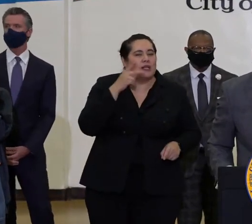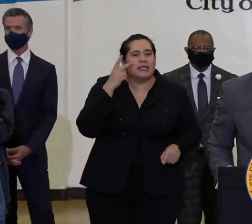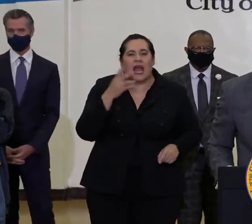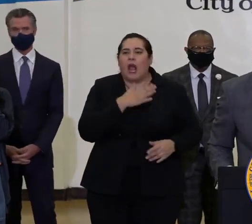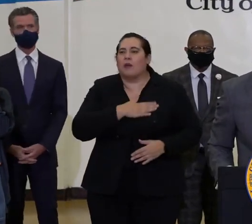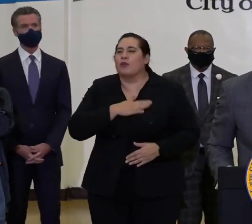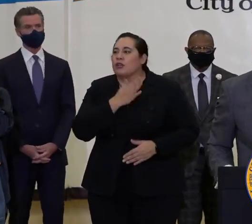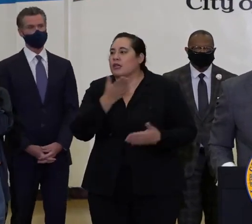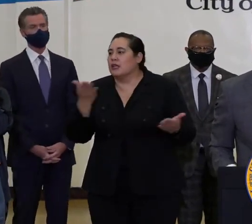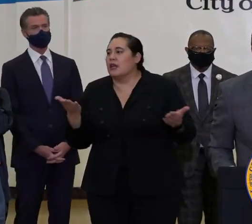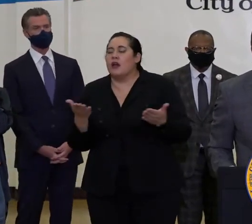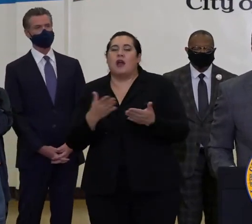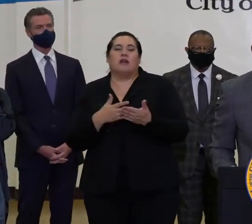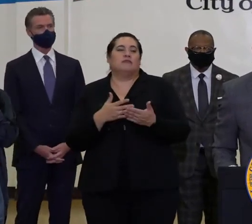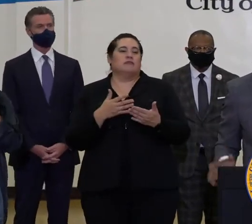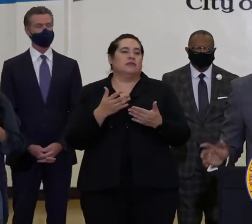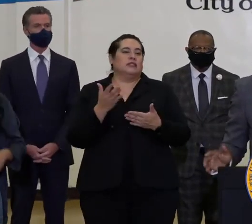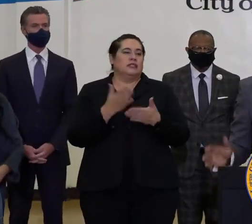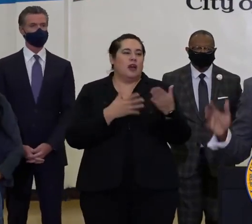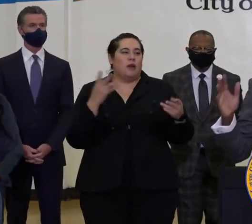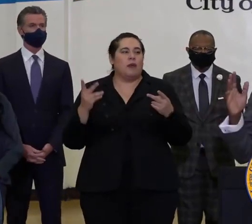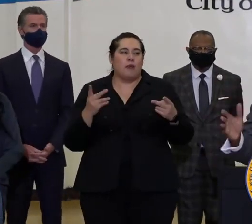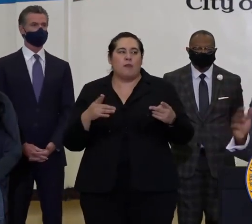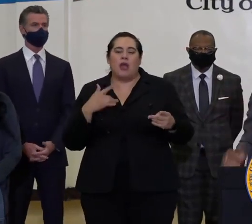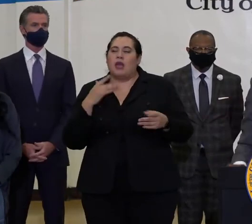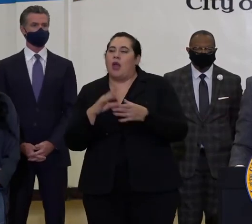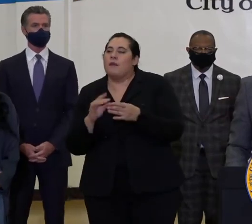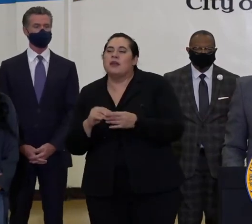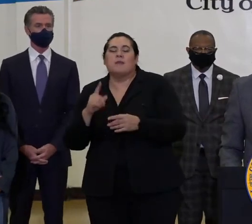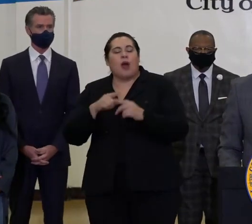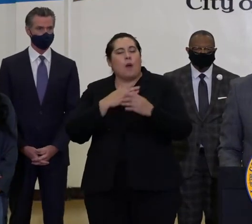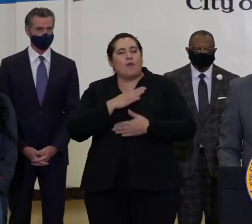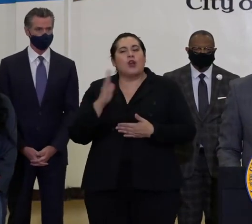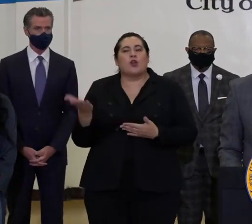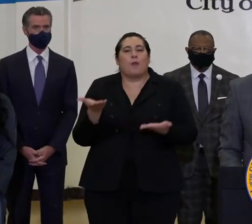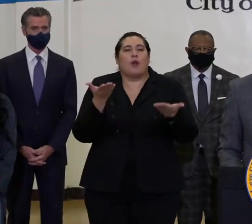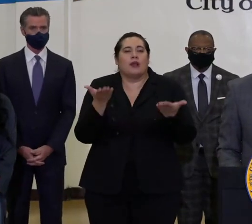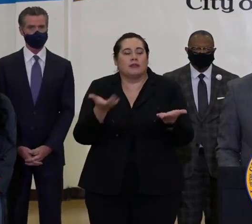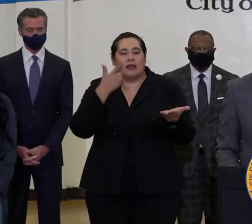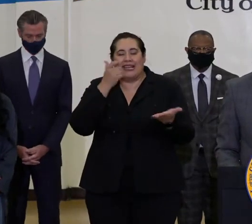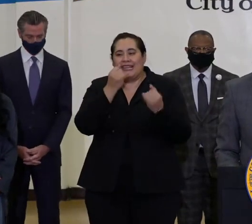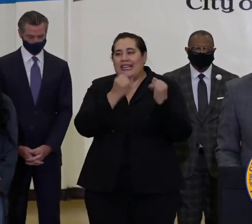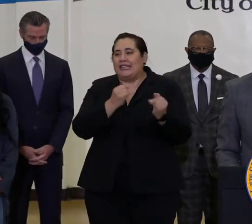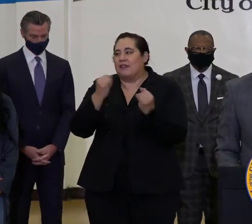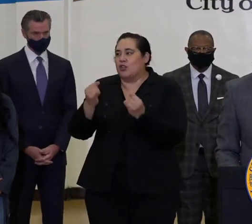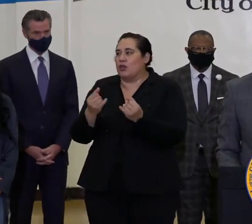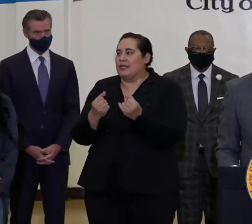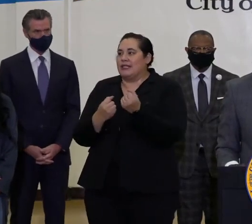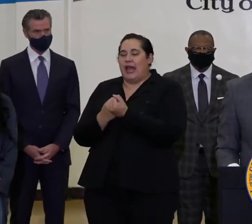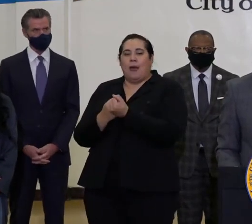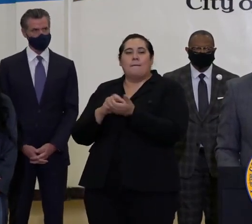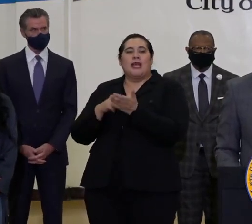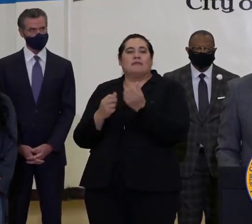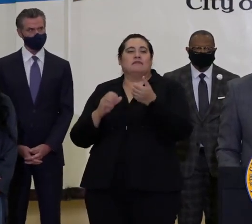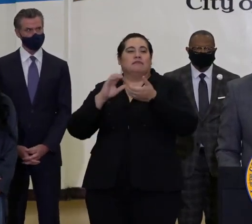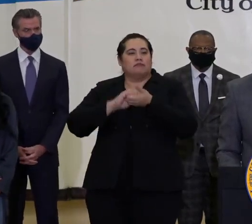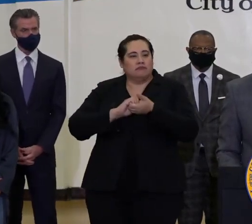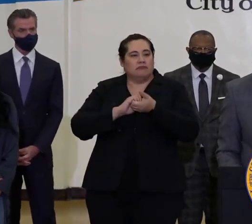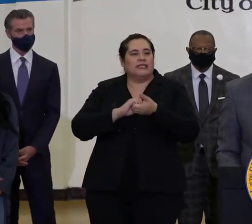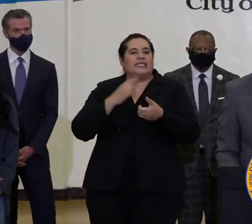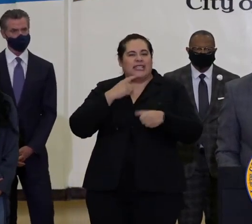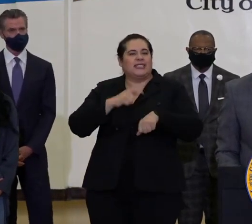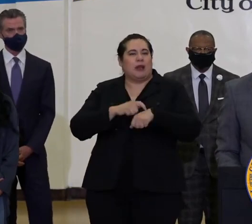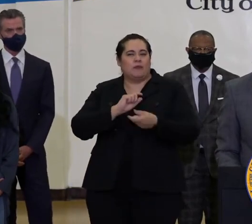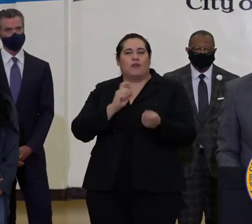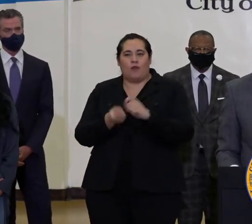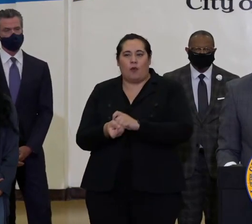his presence. Despite some of the folks who are making comments, we appreciate their presence because these individuals are standing united, saying it's time